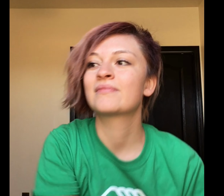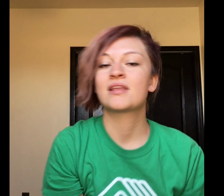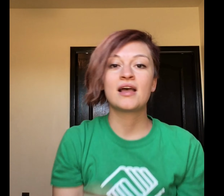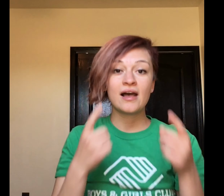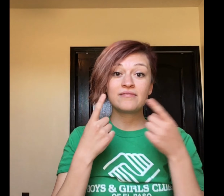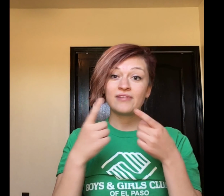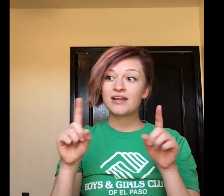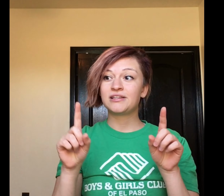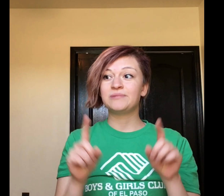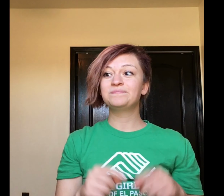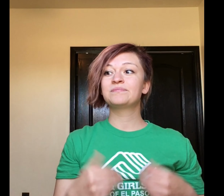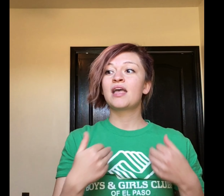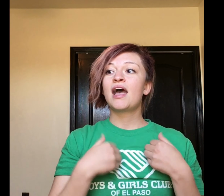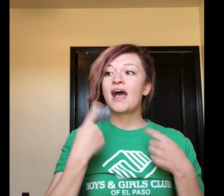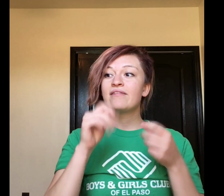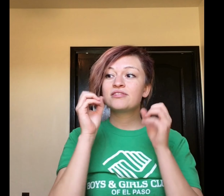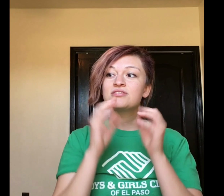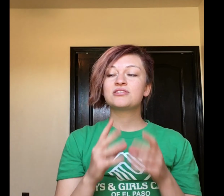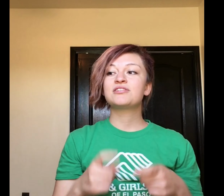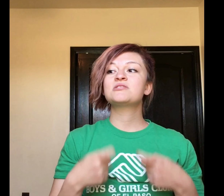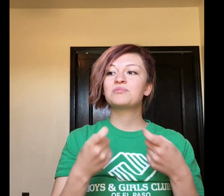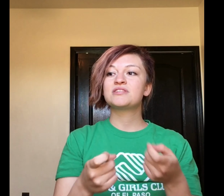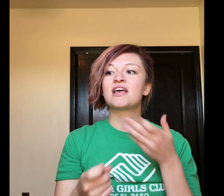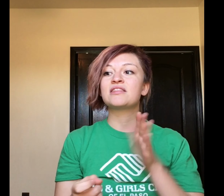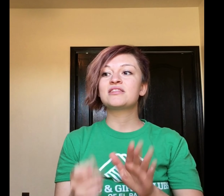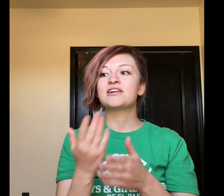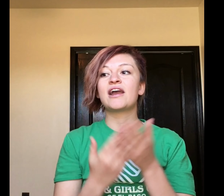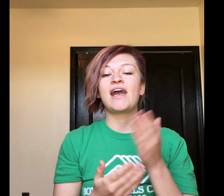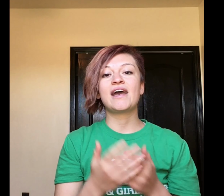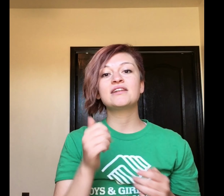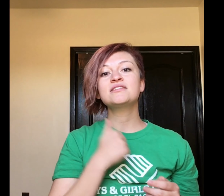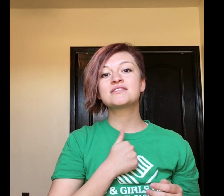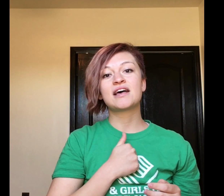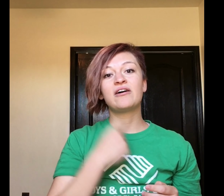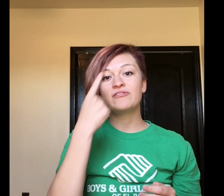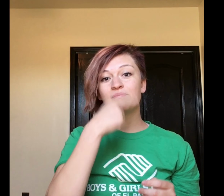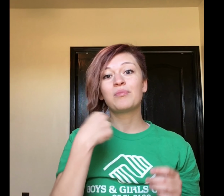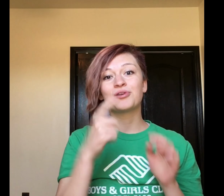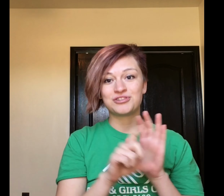Finally, have the students present their hand self portrait.